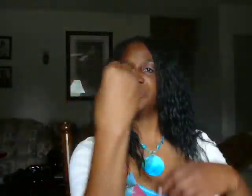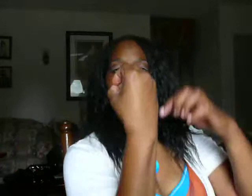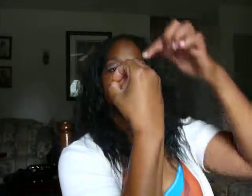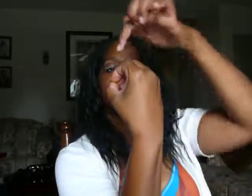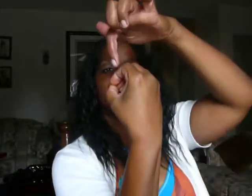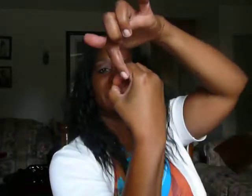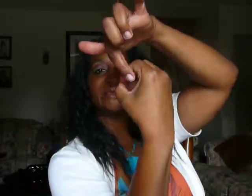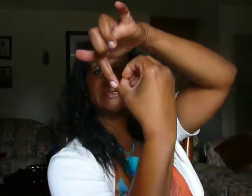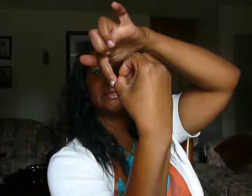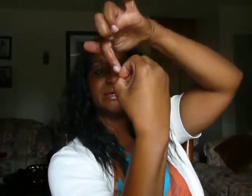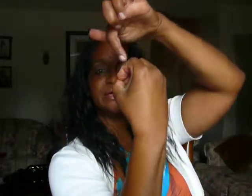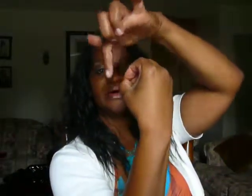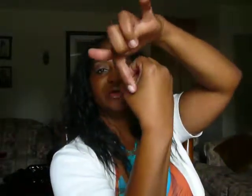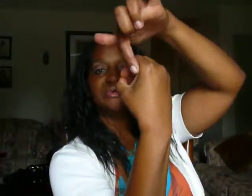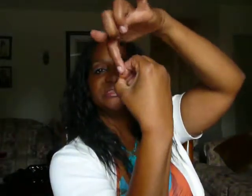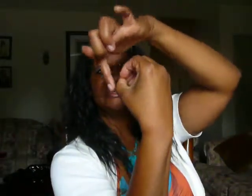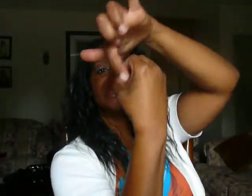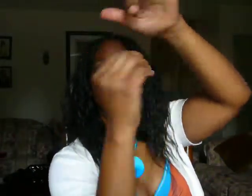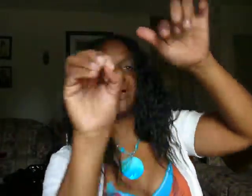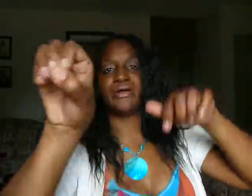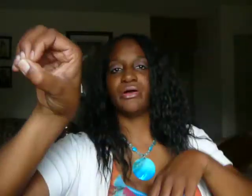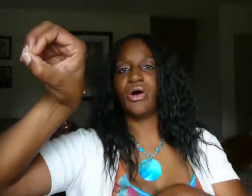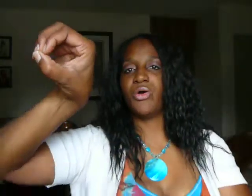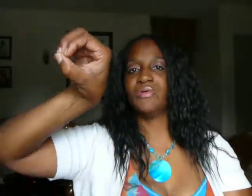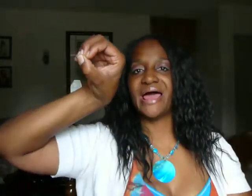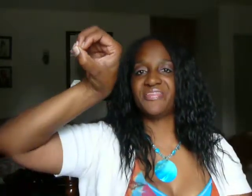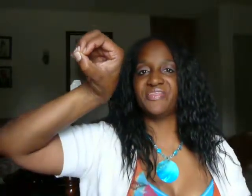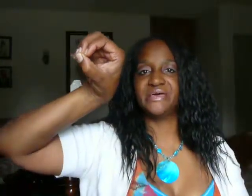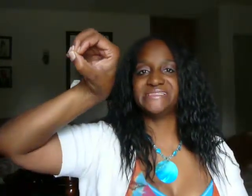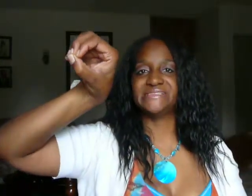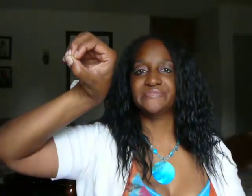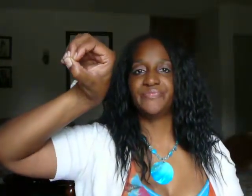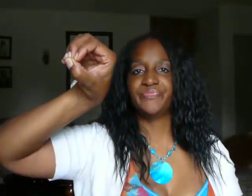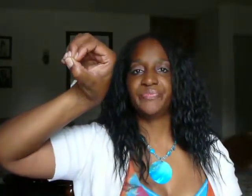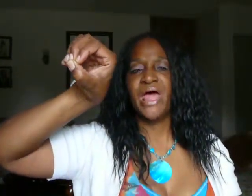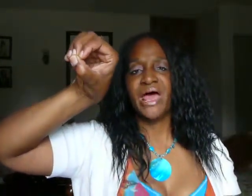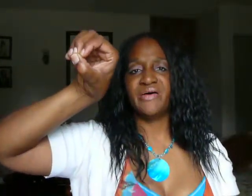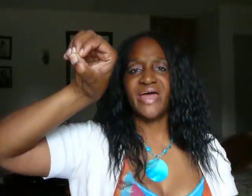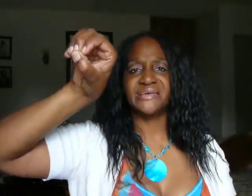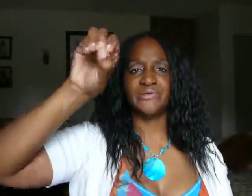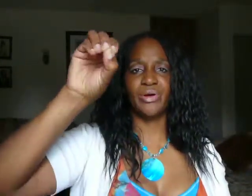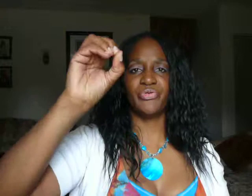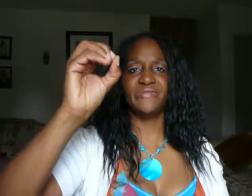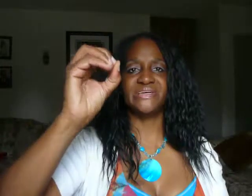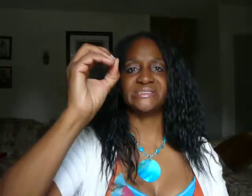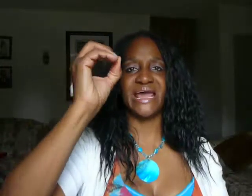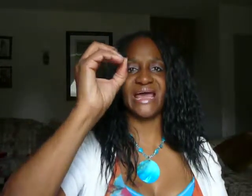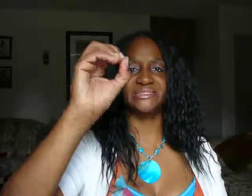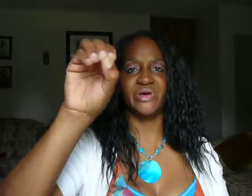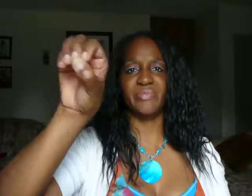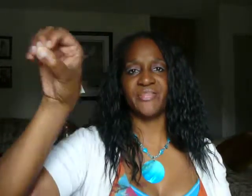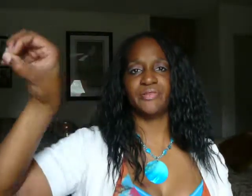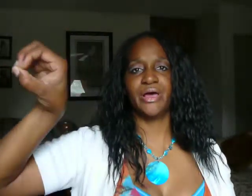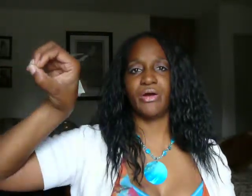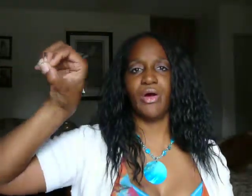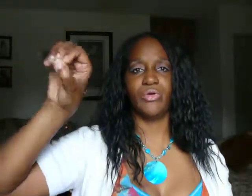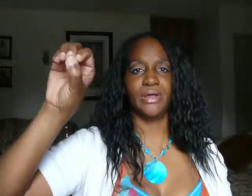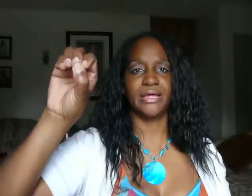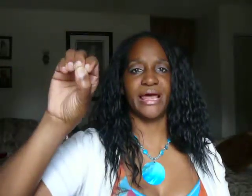look, basically, you see the letter O like this. And I've had someone previously ask me about the letter O looking like